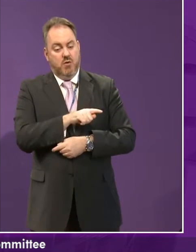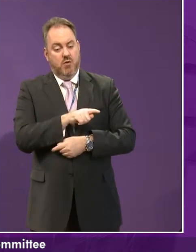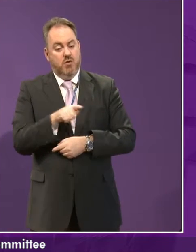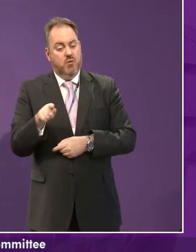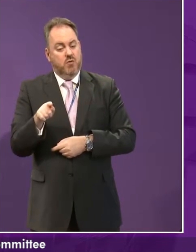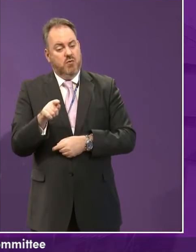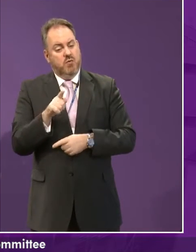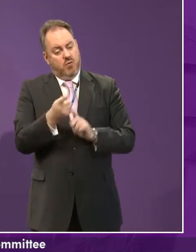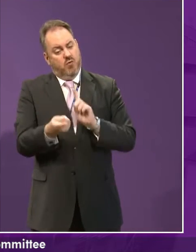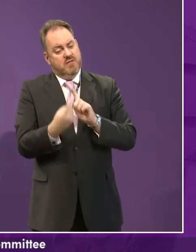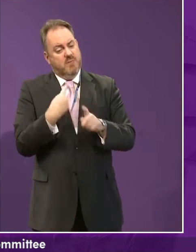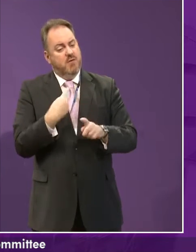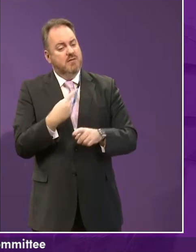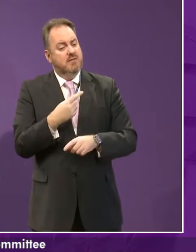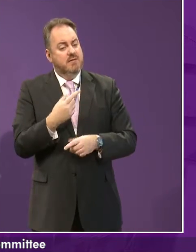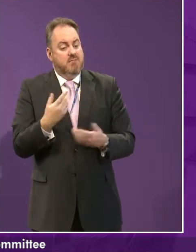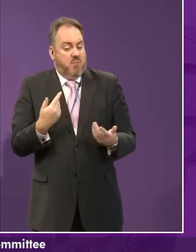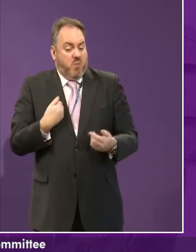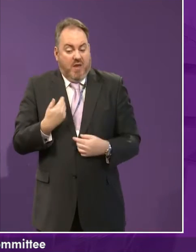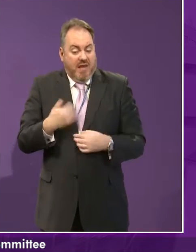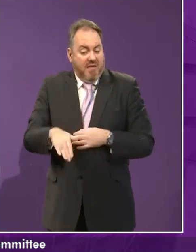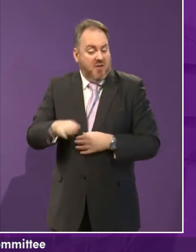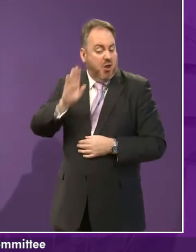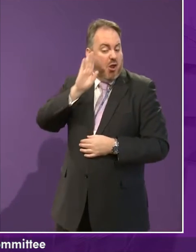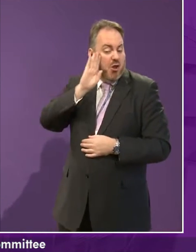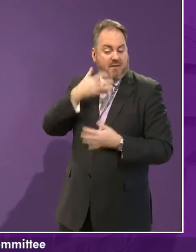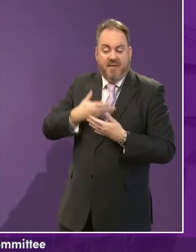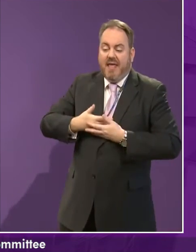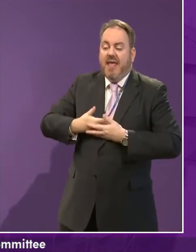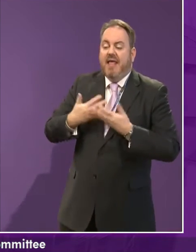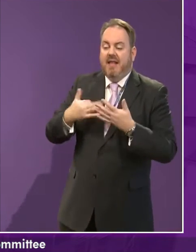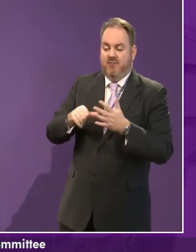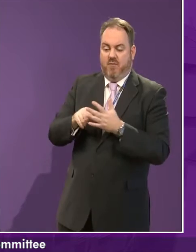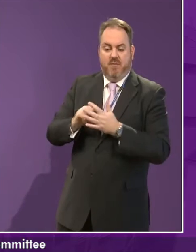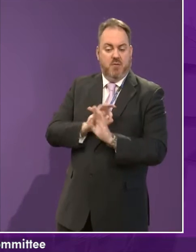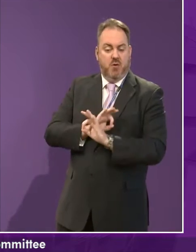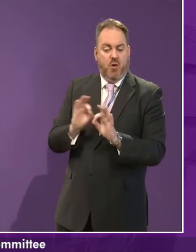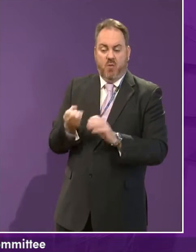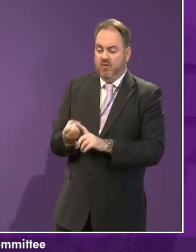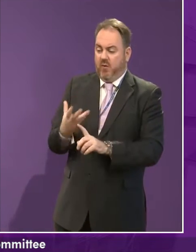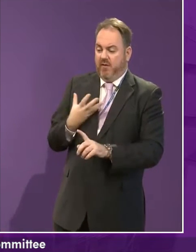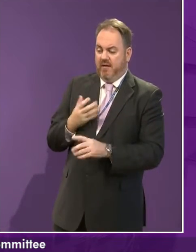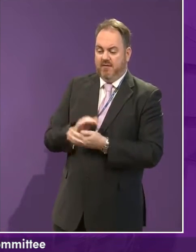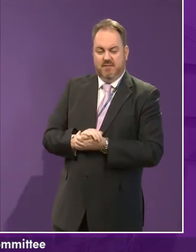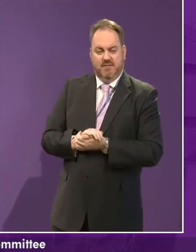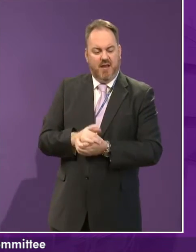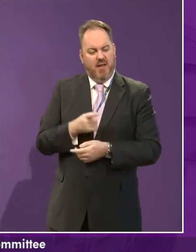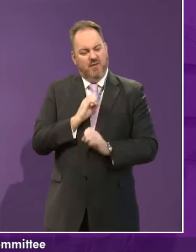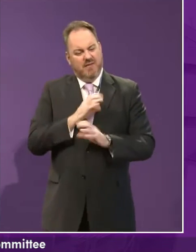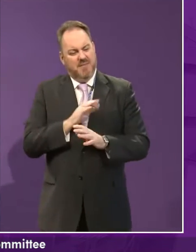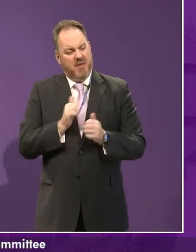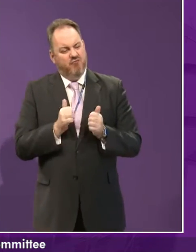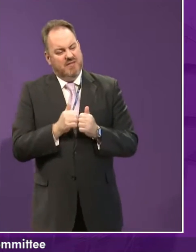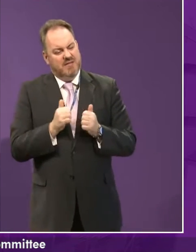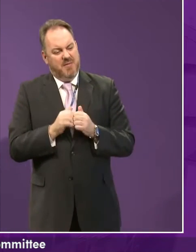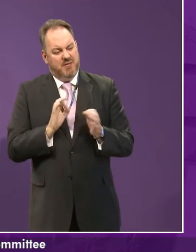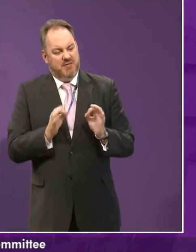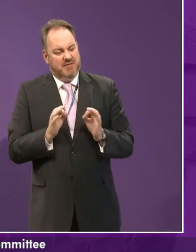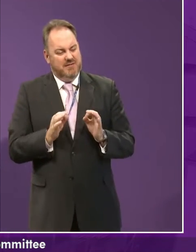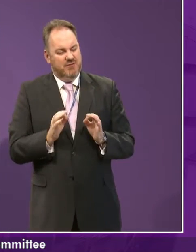to our attention. And then you go on to talk about reasonable adjustments. And I have to say I was quite disturbed by the use of the